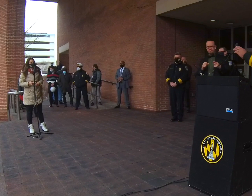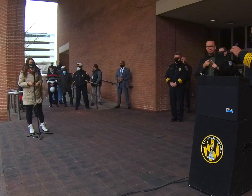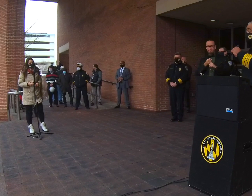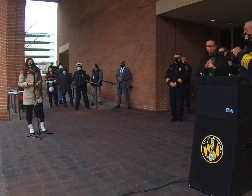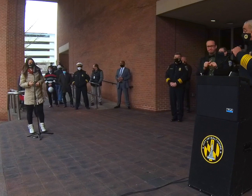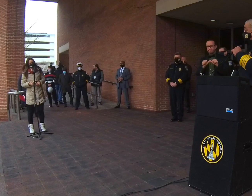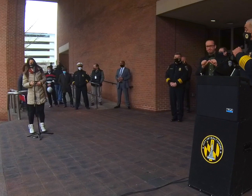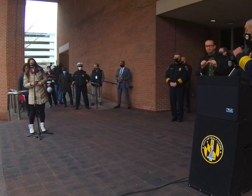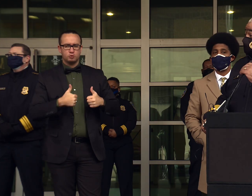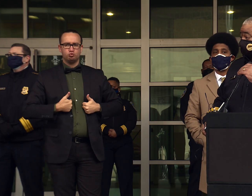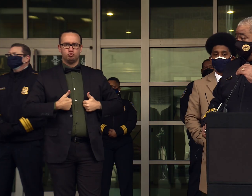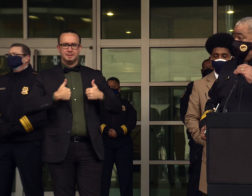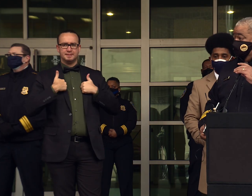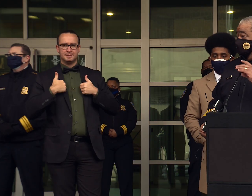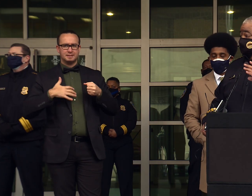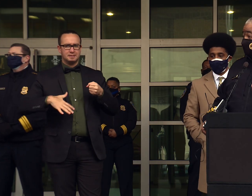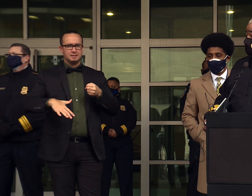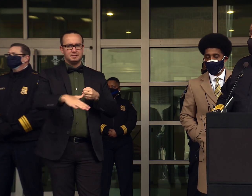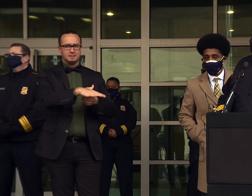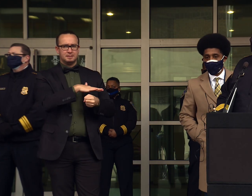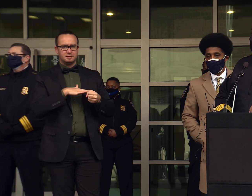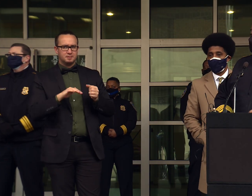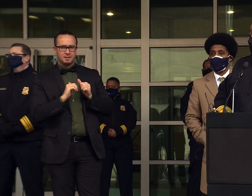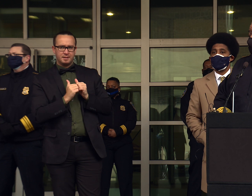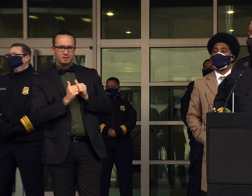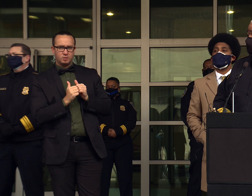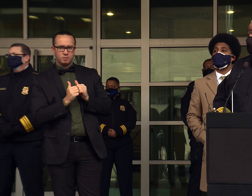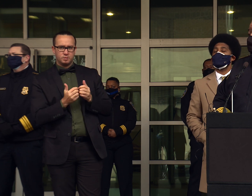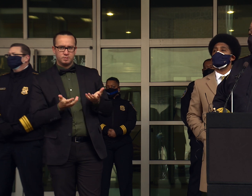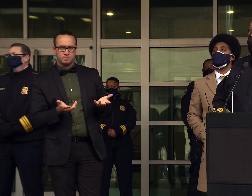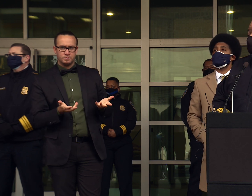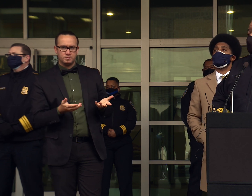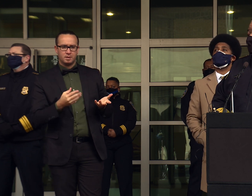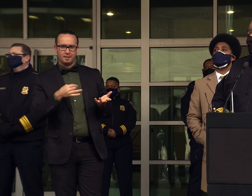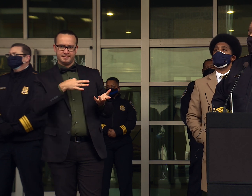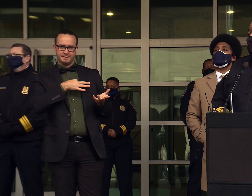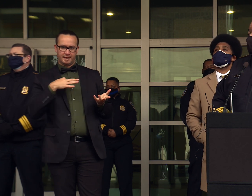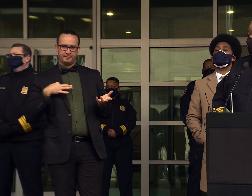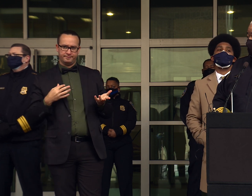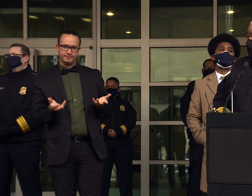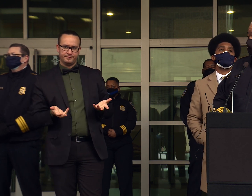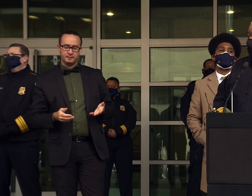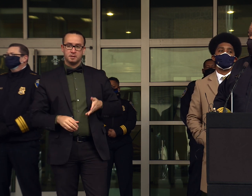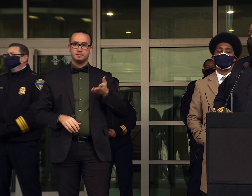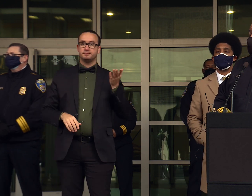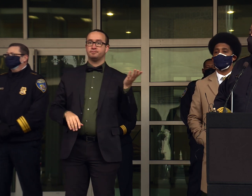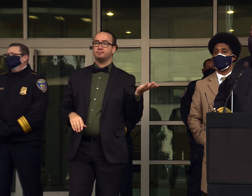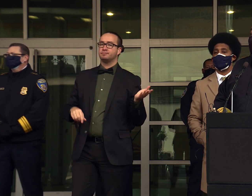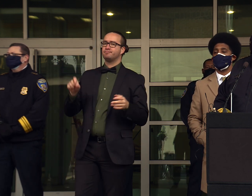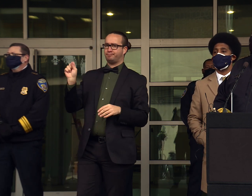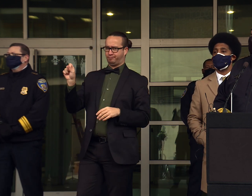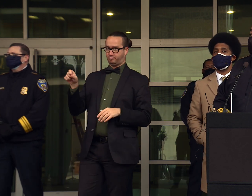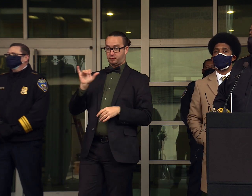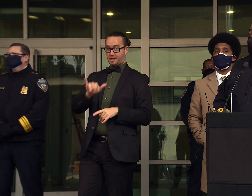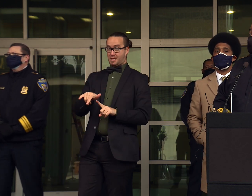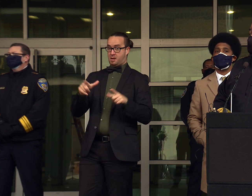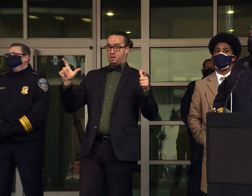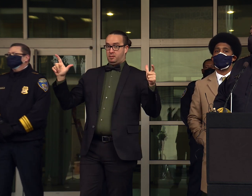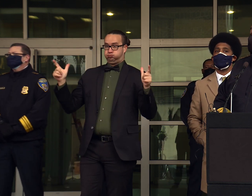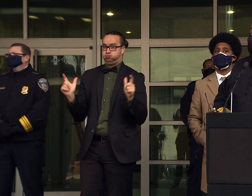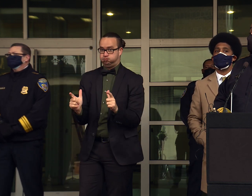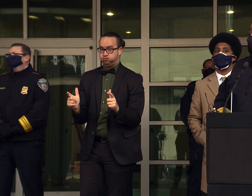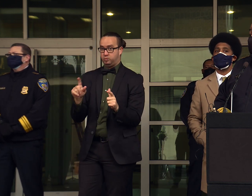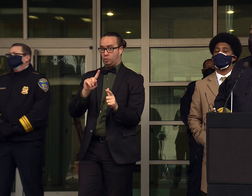Well, this actually helps us with staffing and resource allocation because we're able to now focus on 81 zones rather